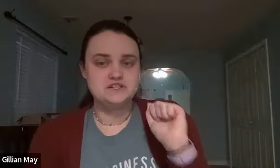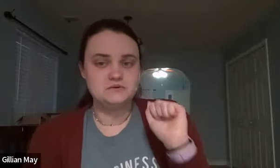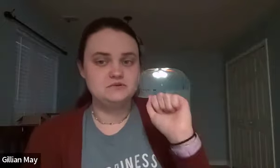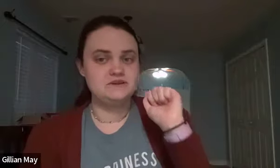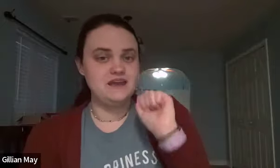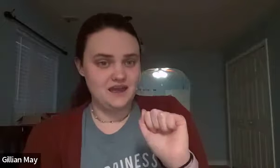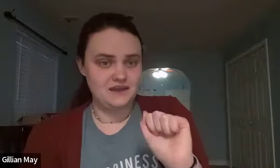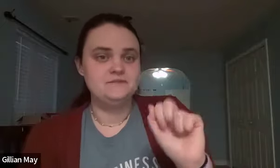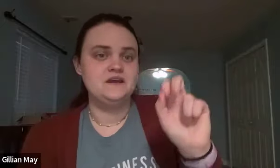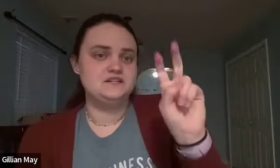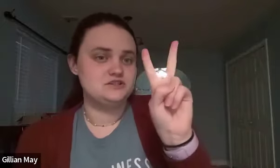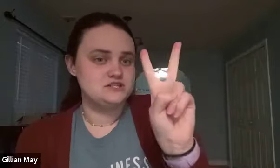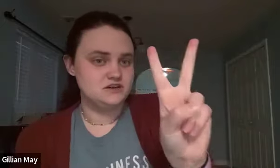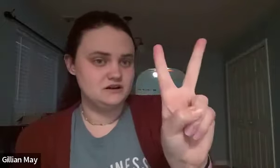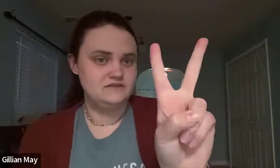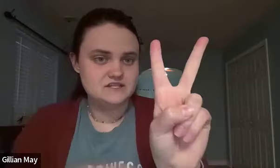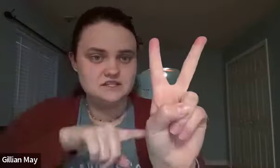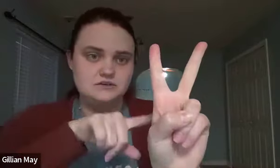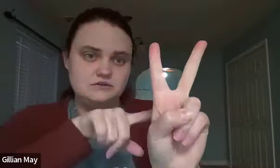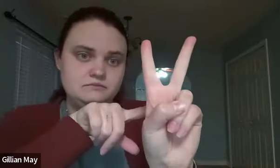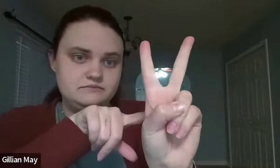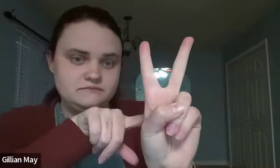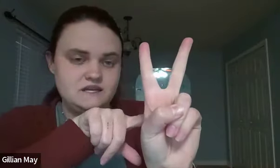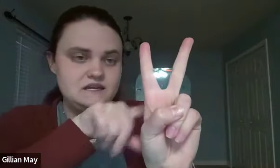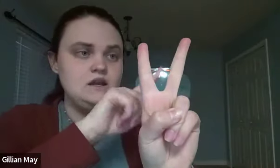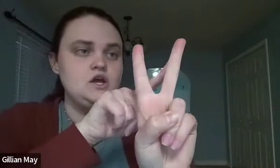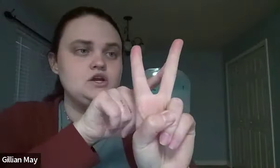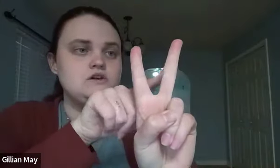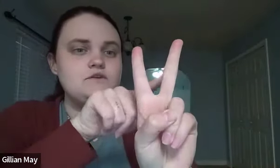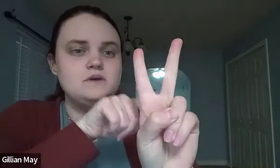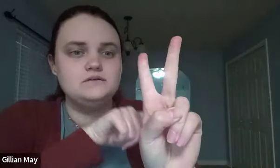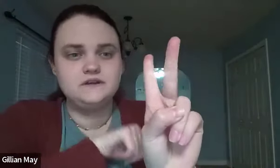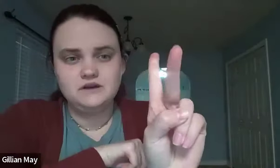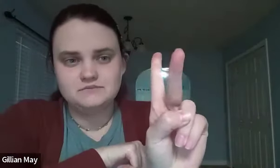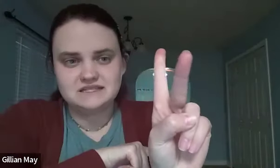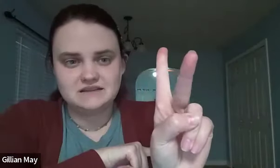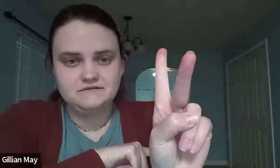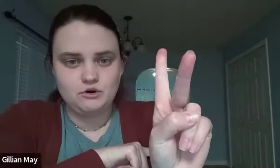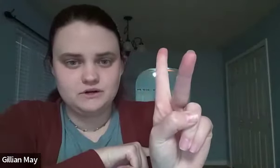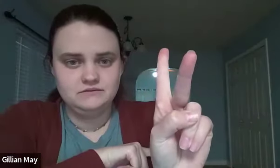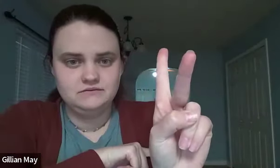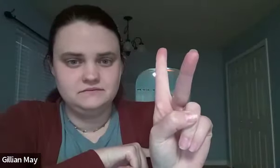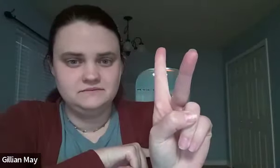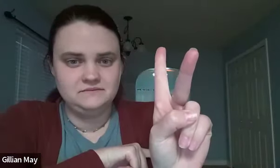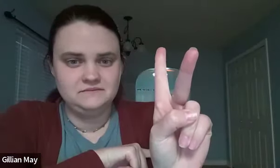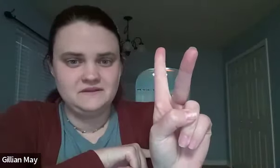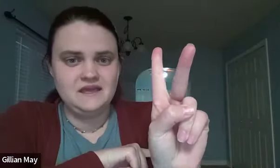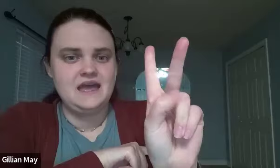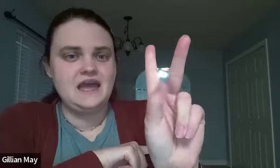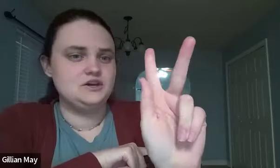start with K is you're going to start in this 2 setting. You're going to have your middle finger come slightly forward, and you're